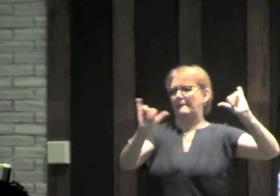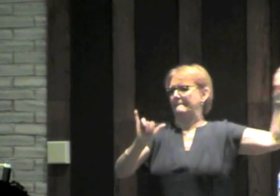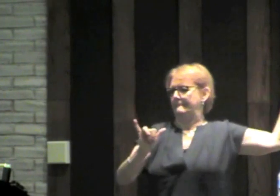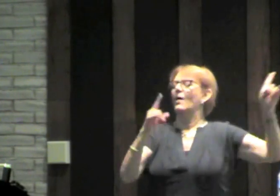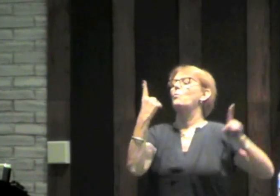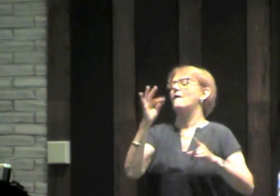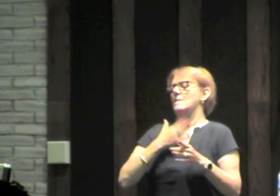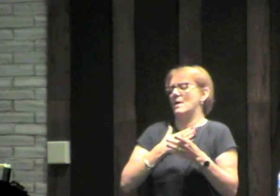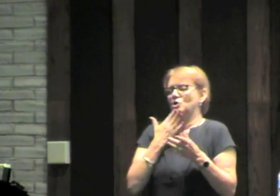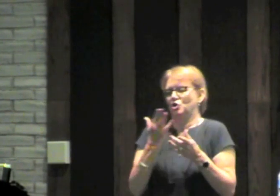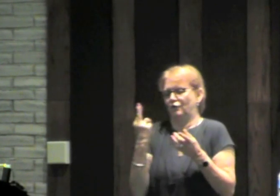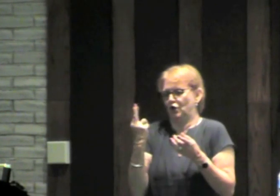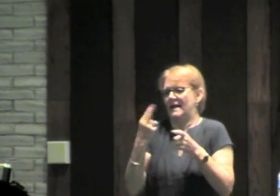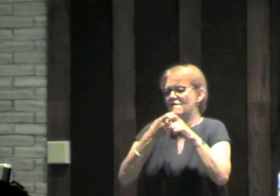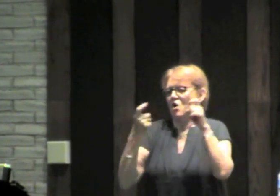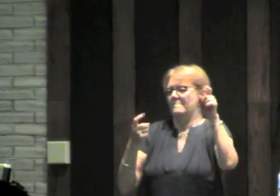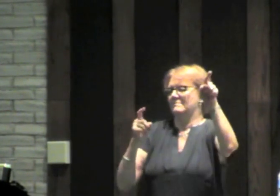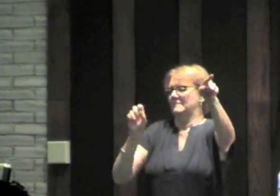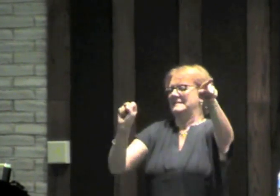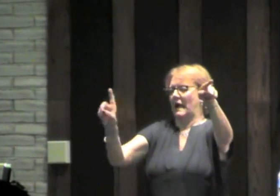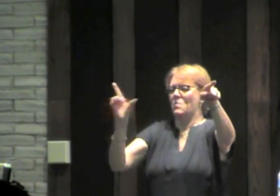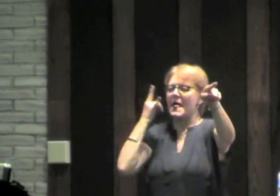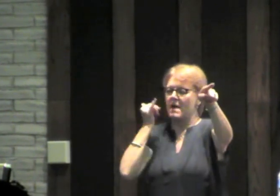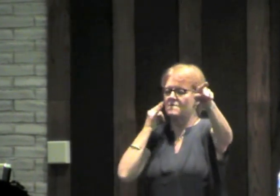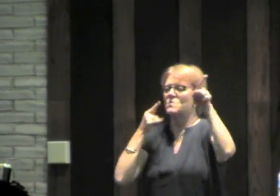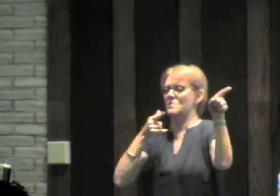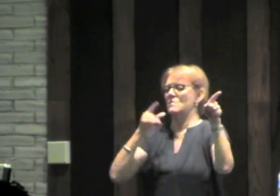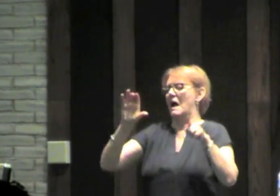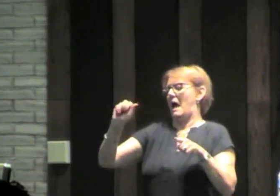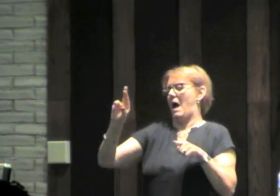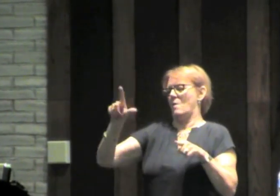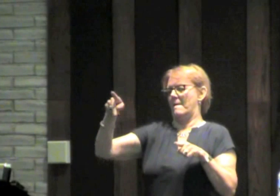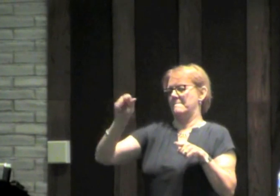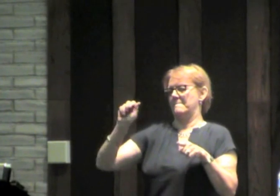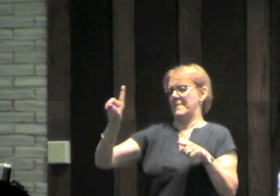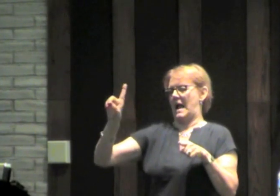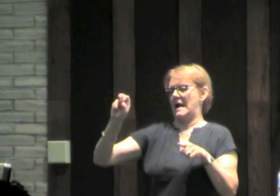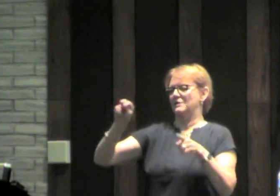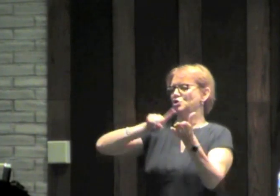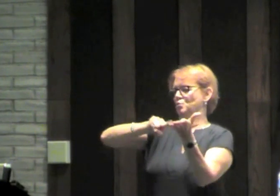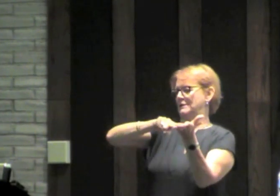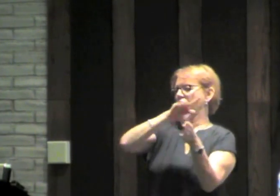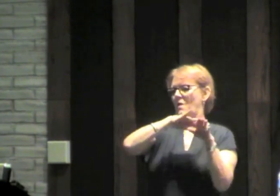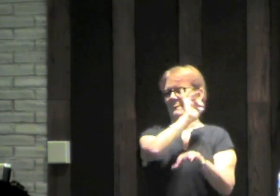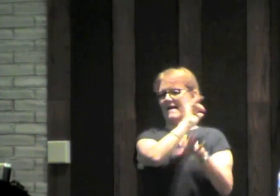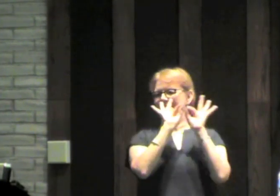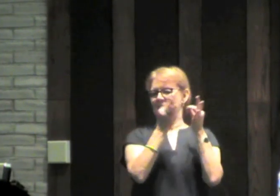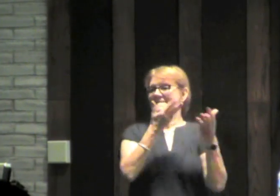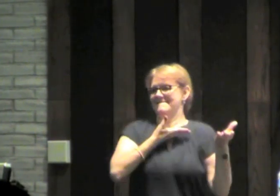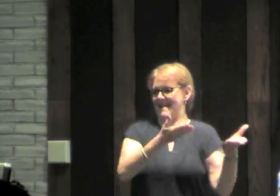cousins and stuff like that. Well, one of my good friends from San Diego did a lot of research